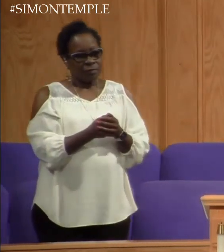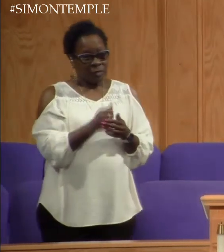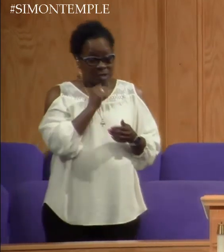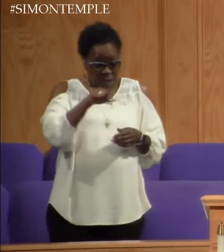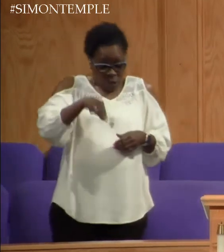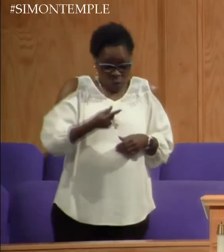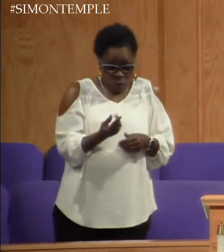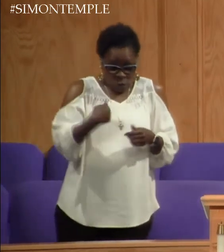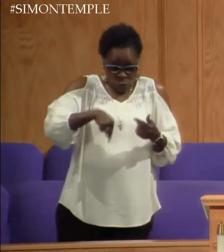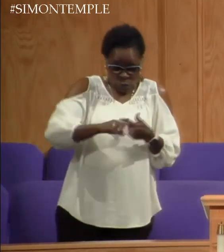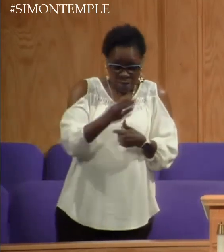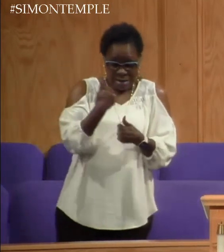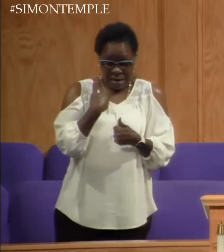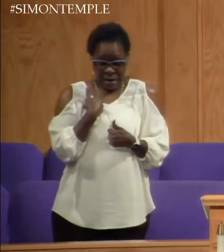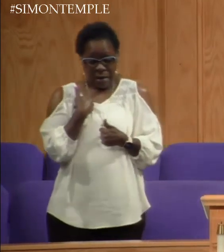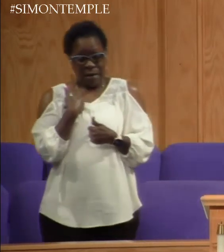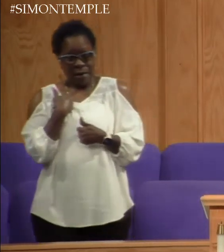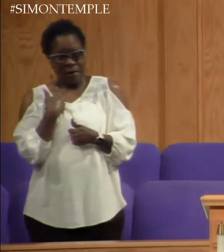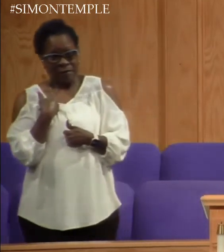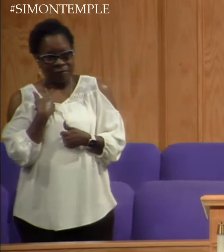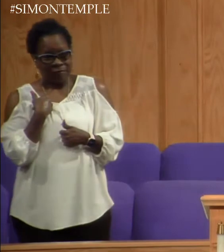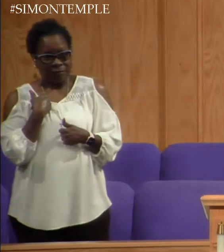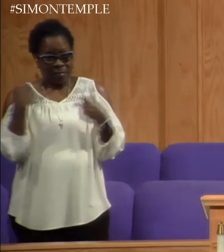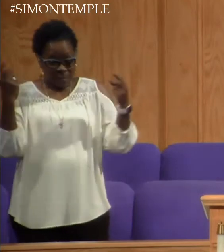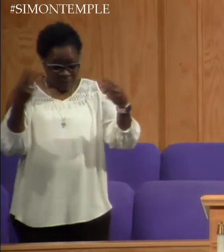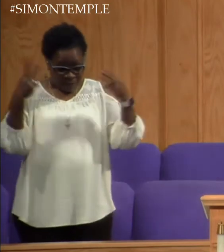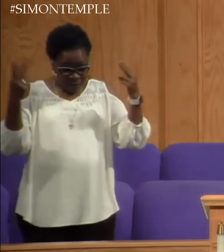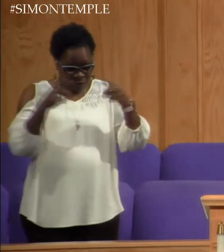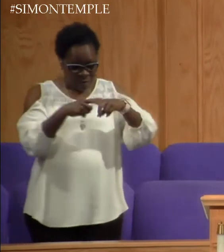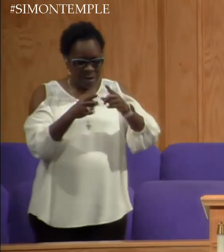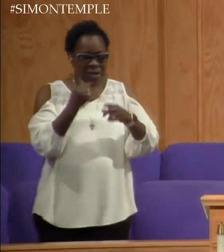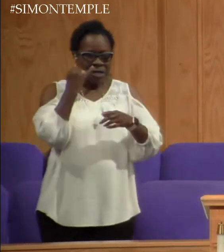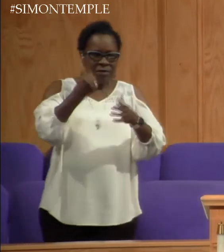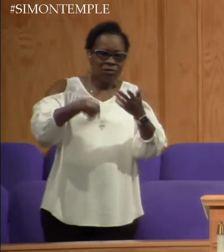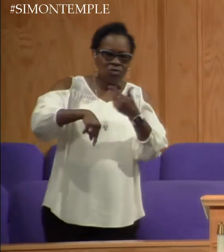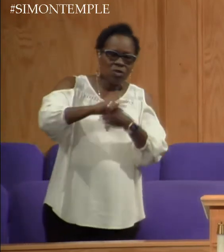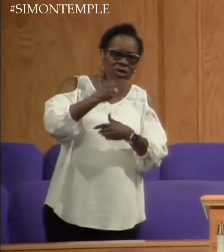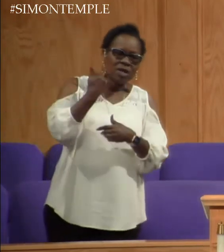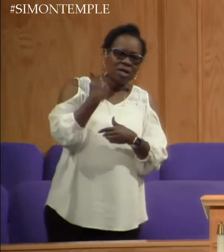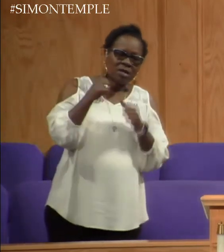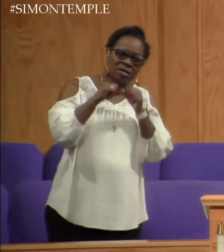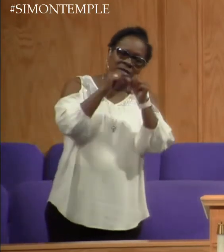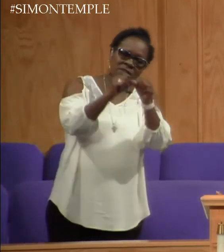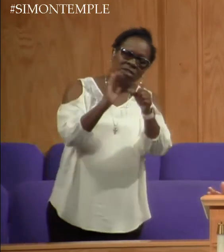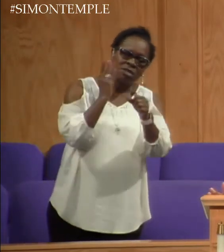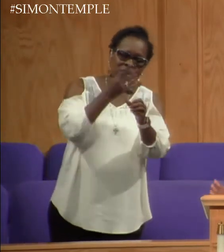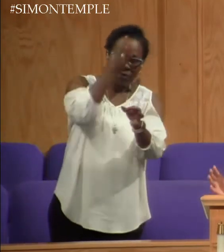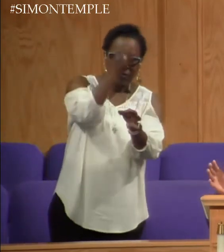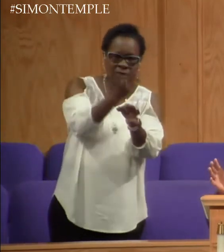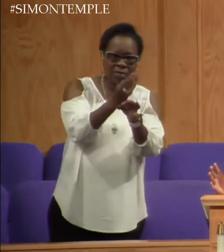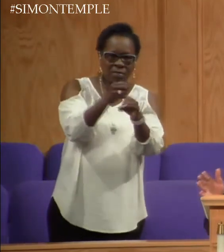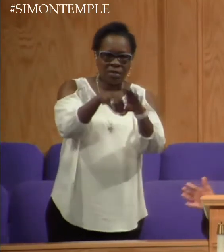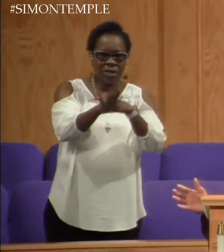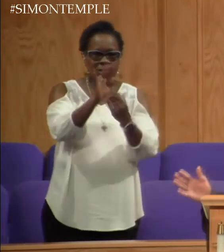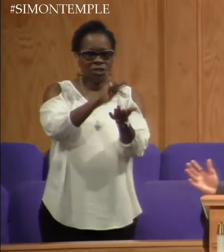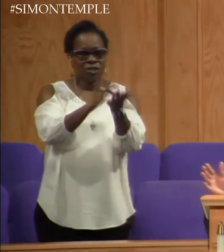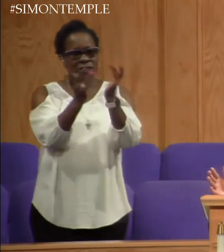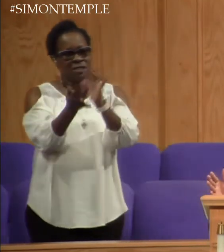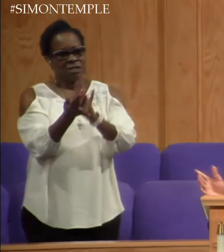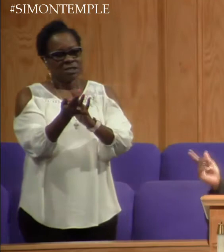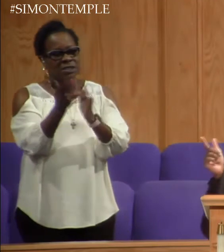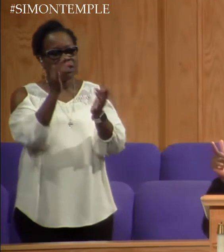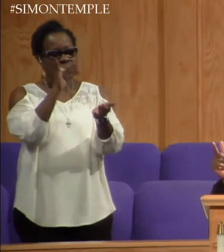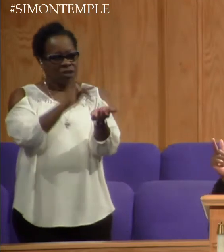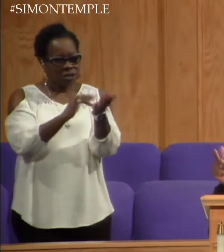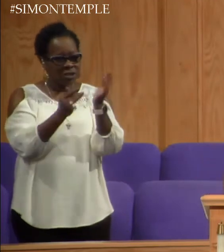have victory in the end, but by faith in Jesus Christ. But Jesus has empowered us to be